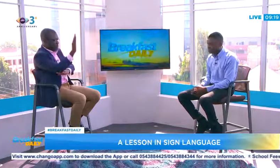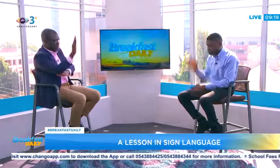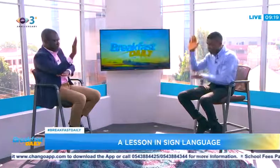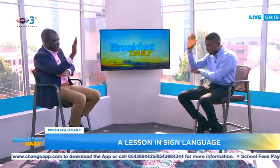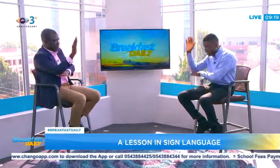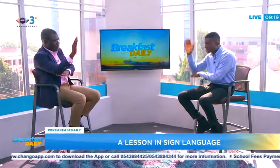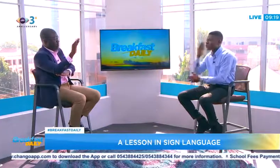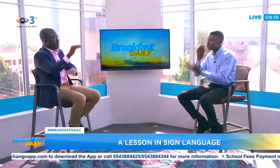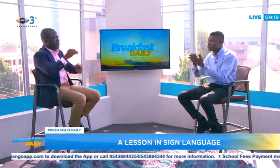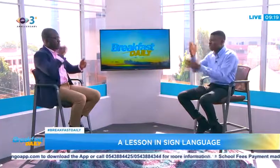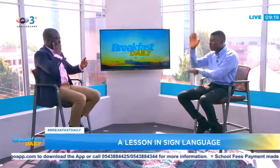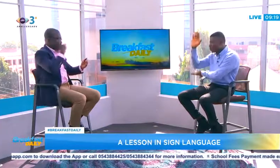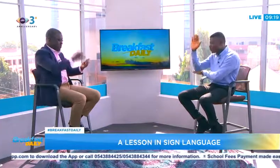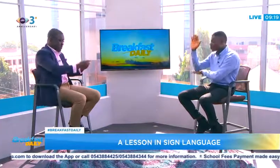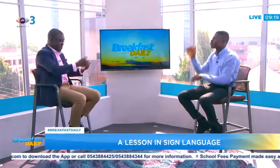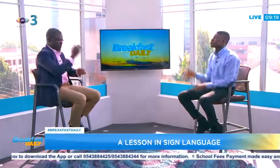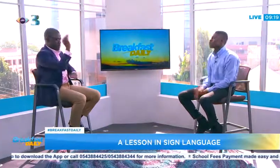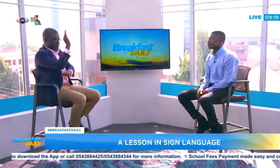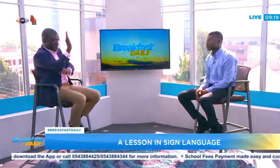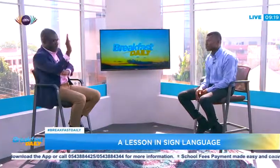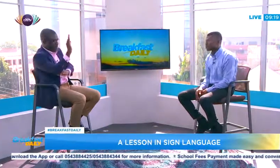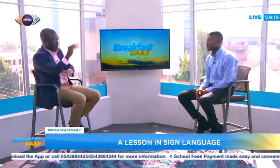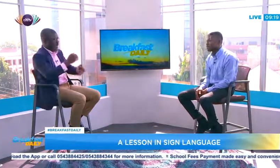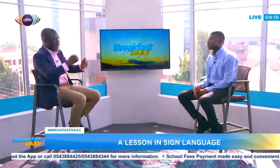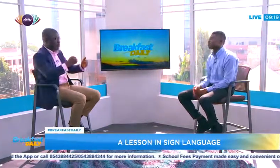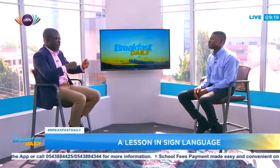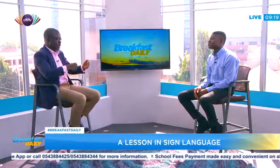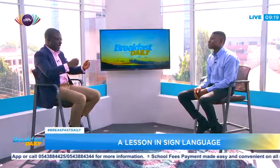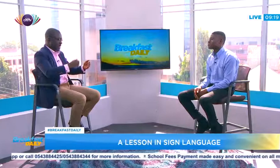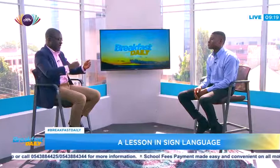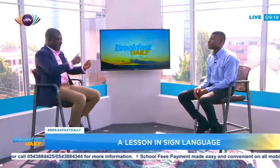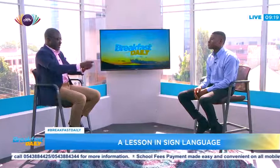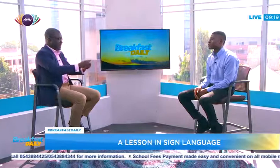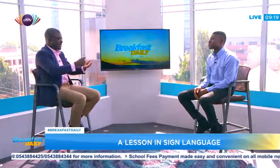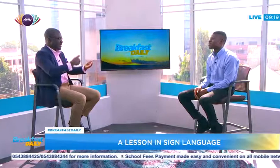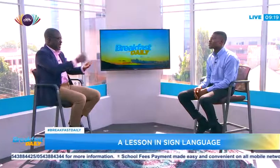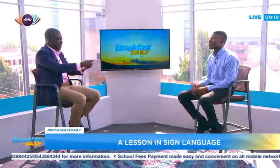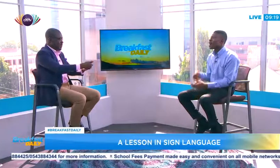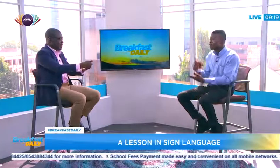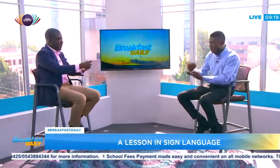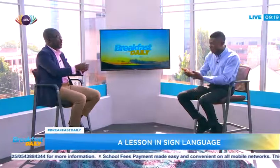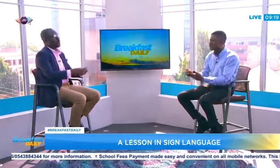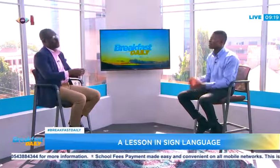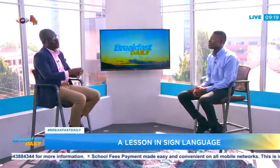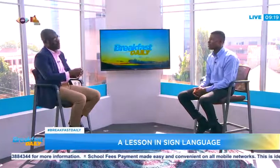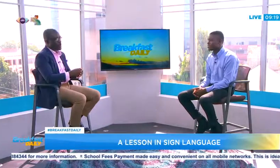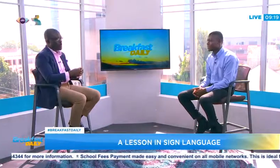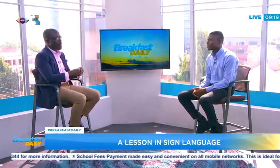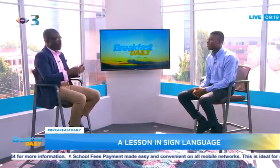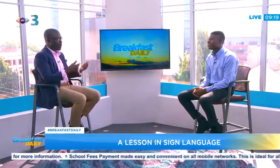Afternoon, yeah. So good afternoon. Yeah. Then, but if I did this is arrive. Arrive. Oh, okay. Yeah. What about good